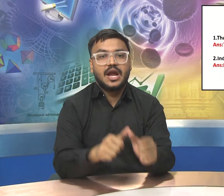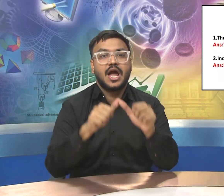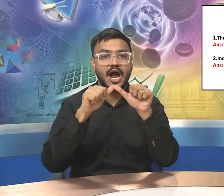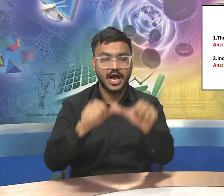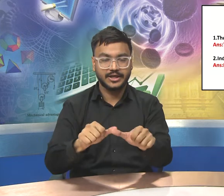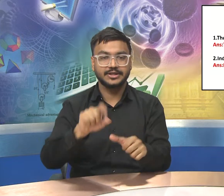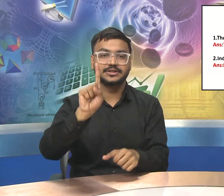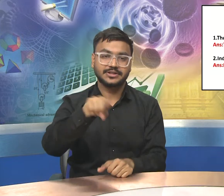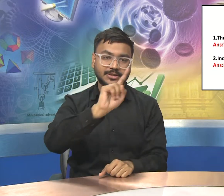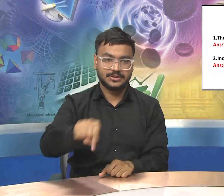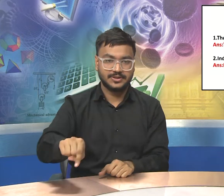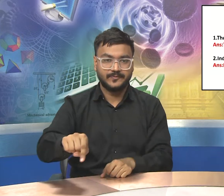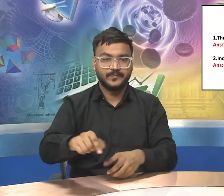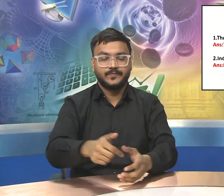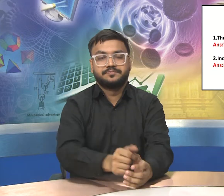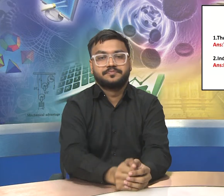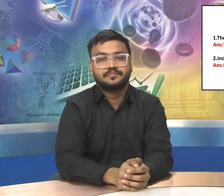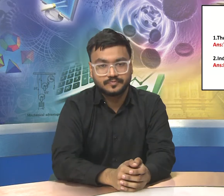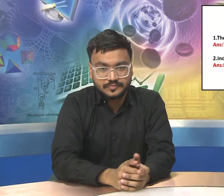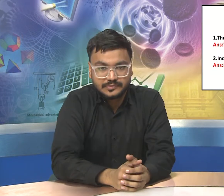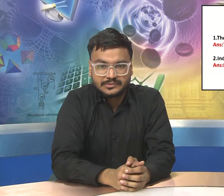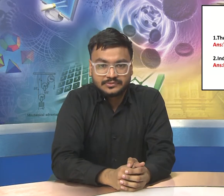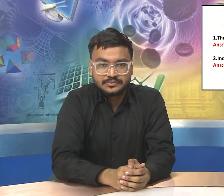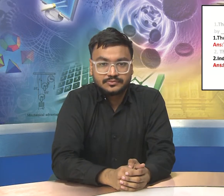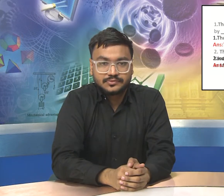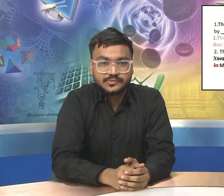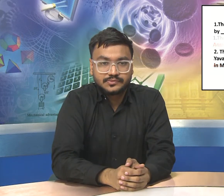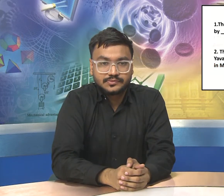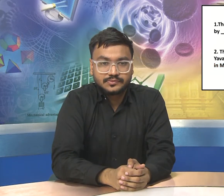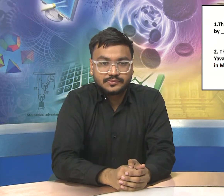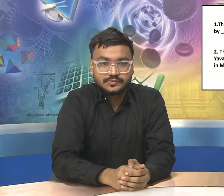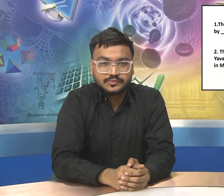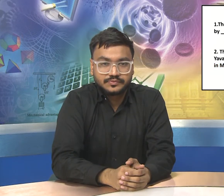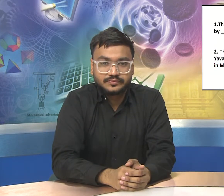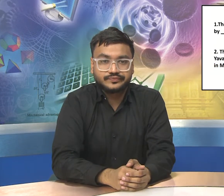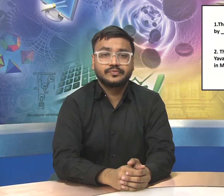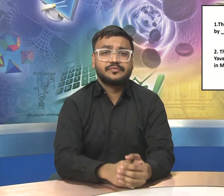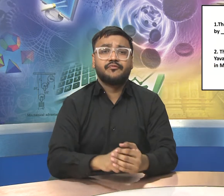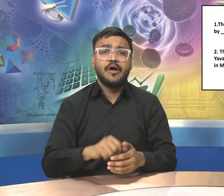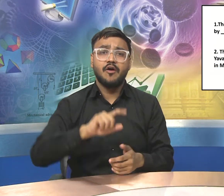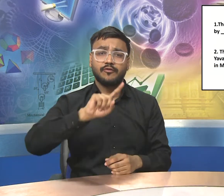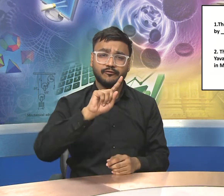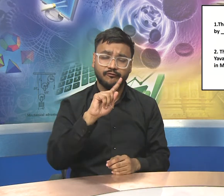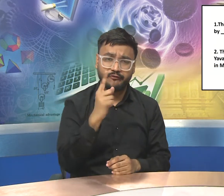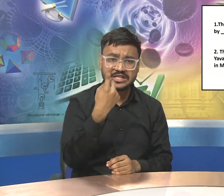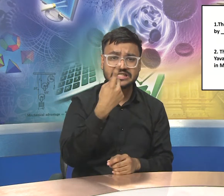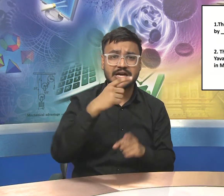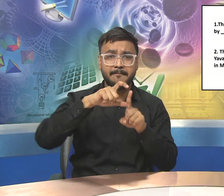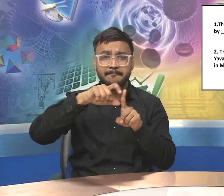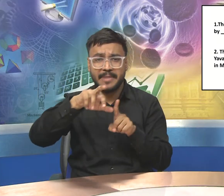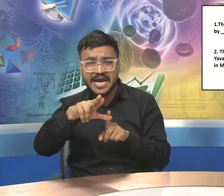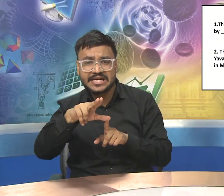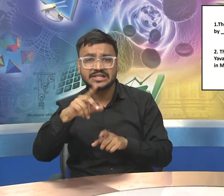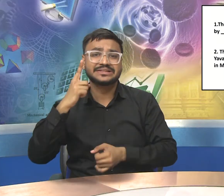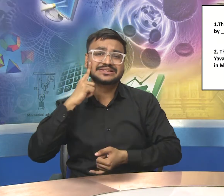And the answer is false. Now let's look up at the